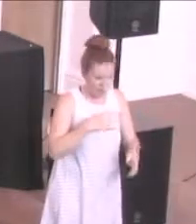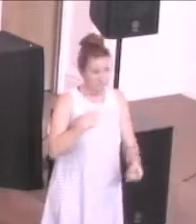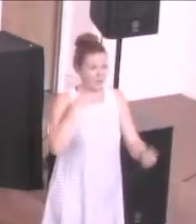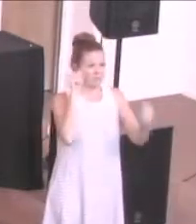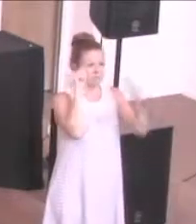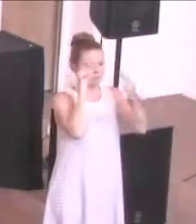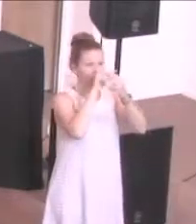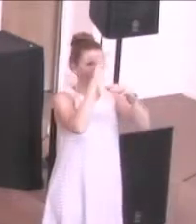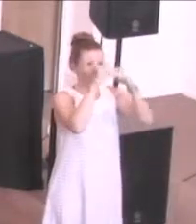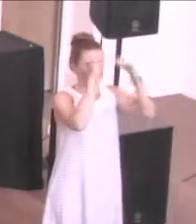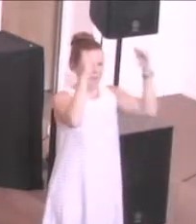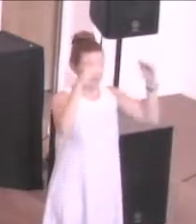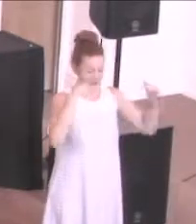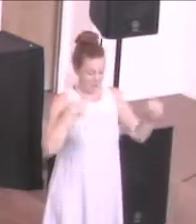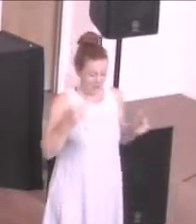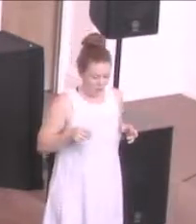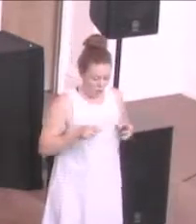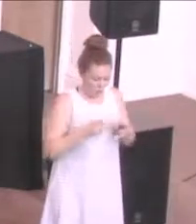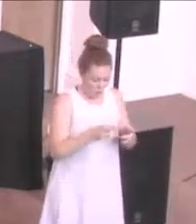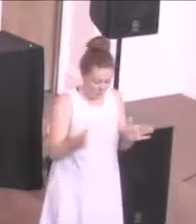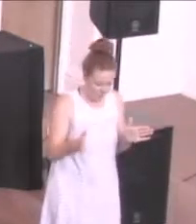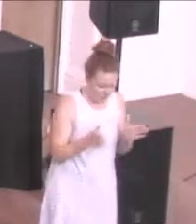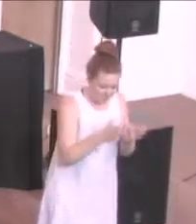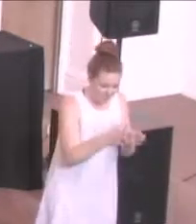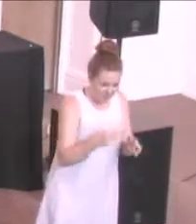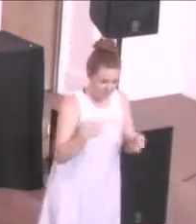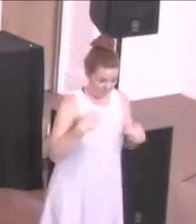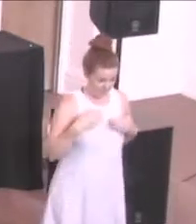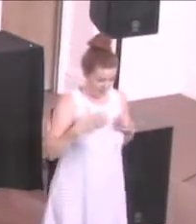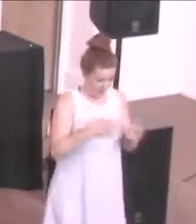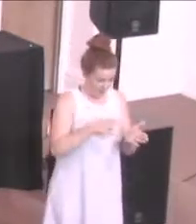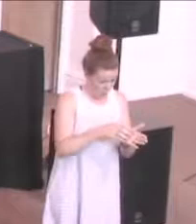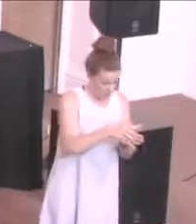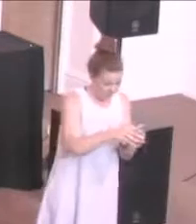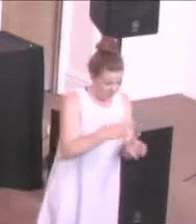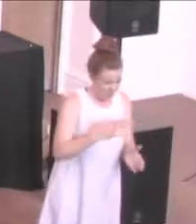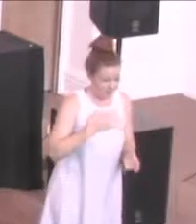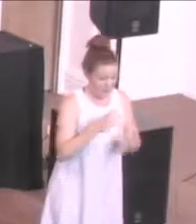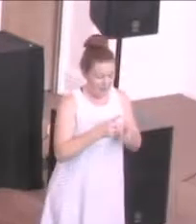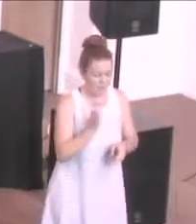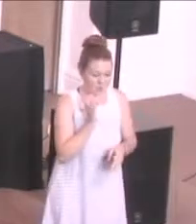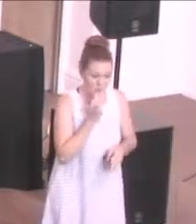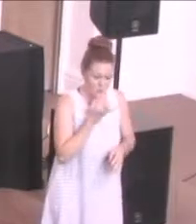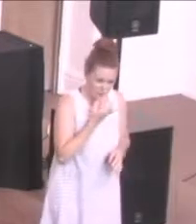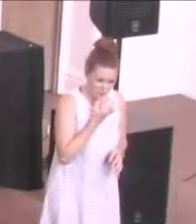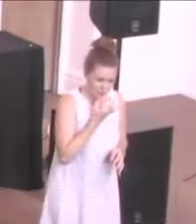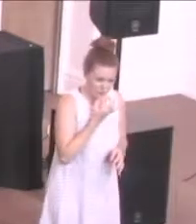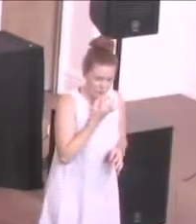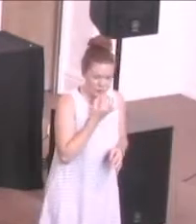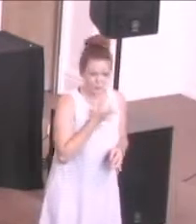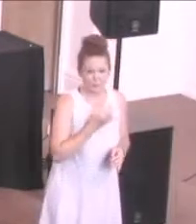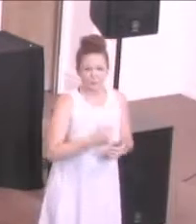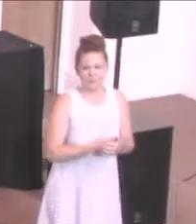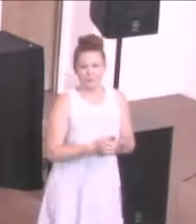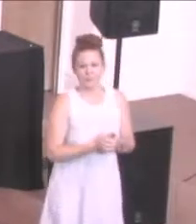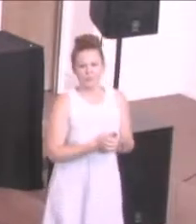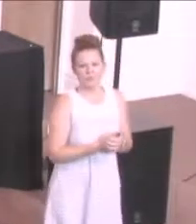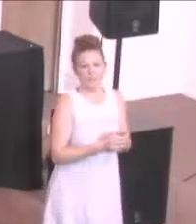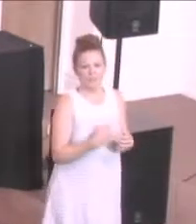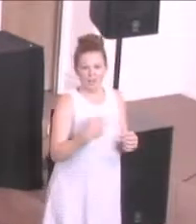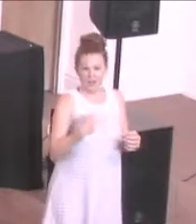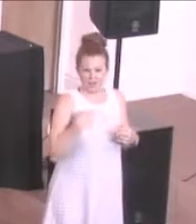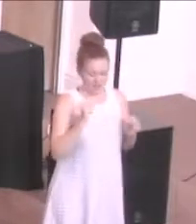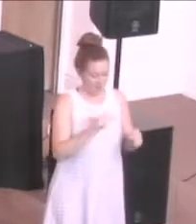my road is narrow, my way is rough, my companions are few. My guide is reliable, my mission is